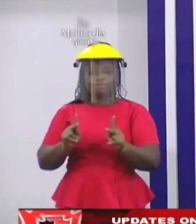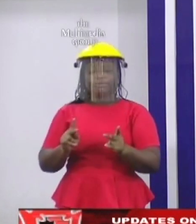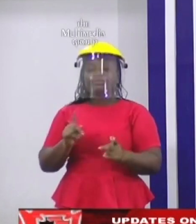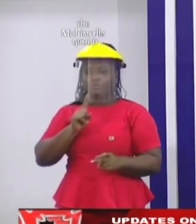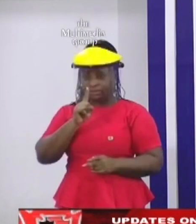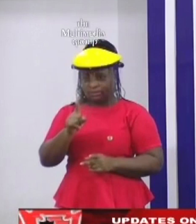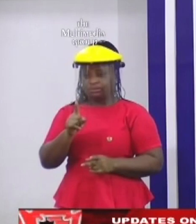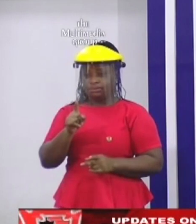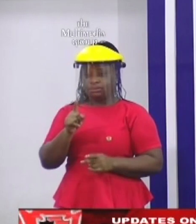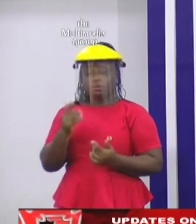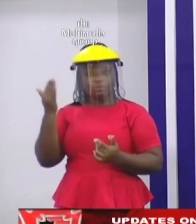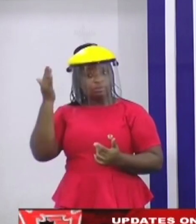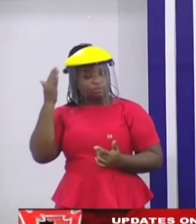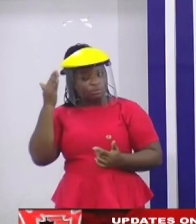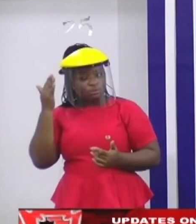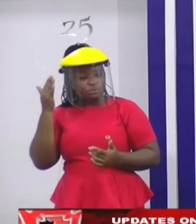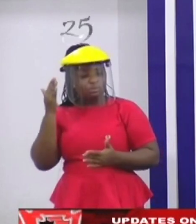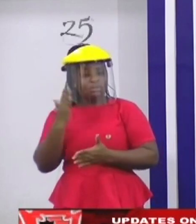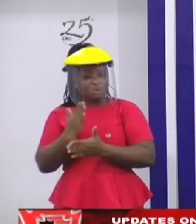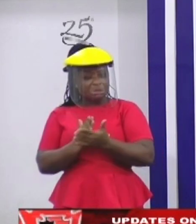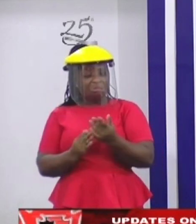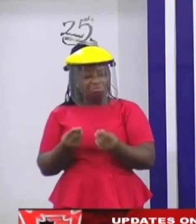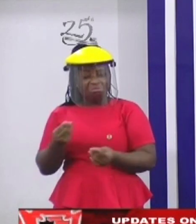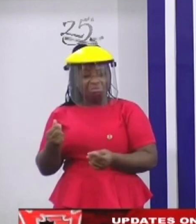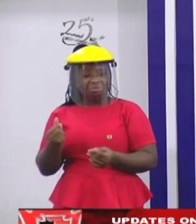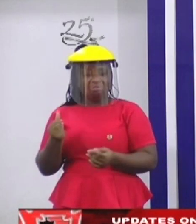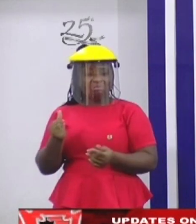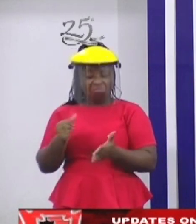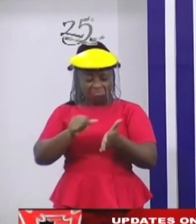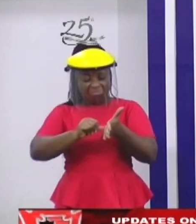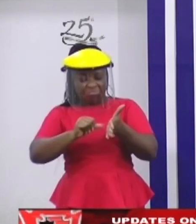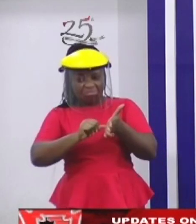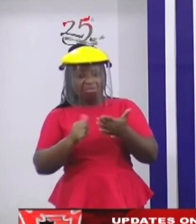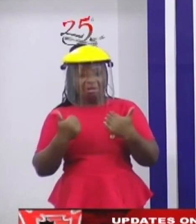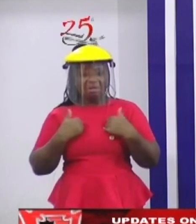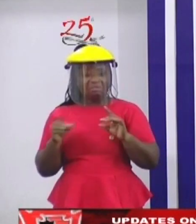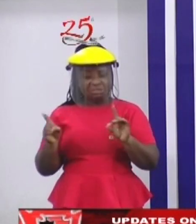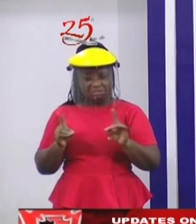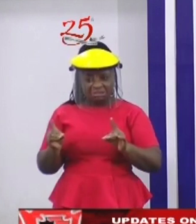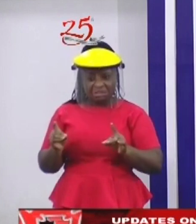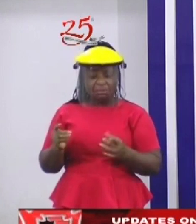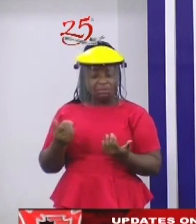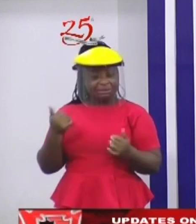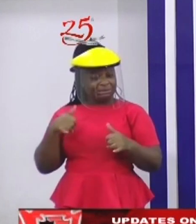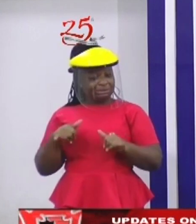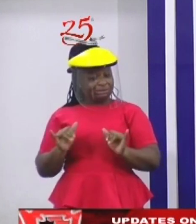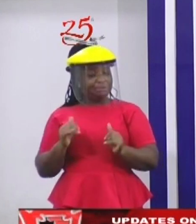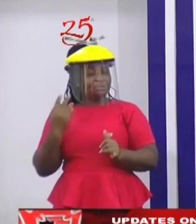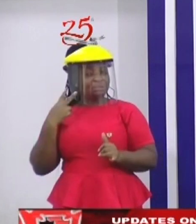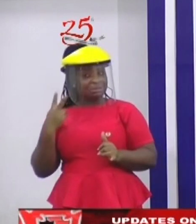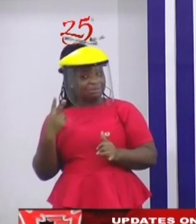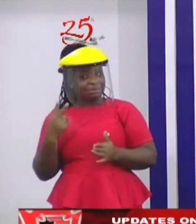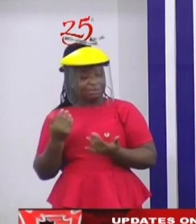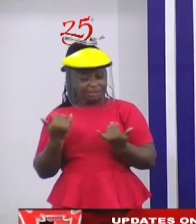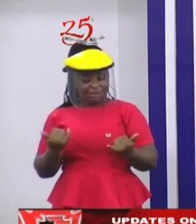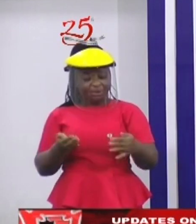autopsies, we know that some 2 autopsies have been done. We are yet to see the full report. Autopsy is not, you can